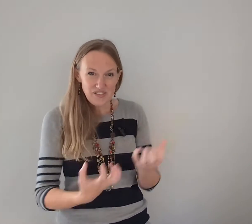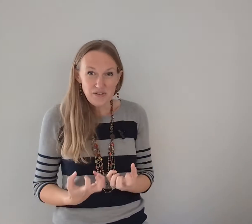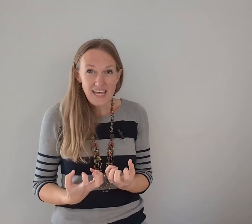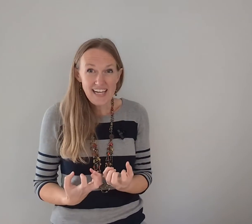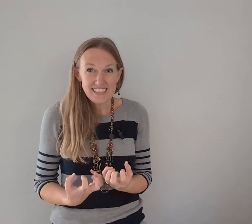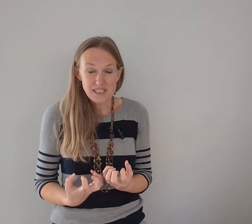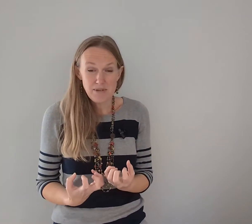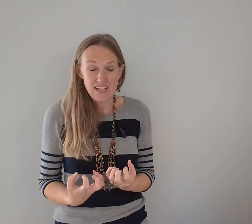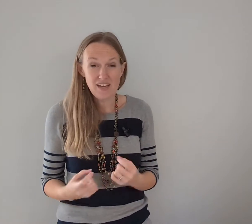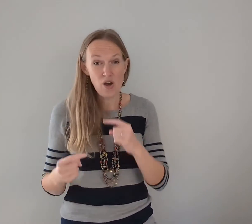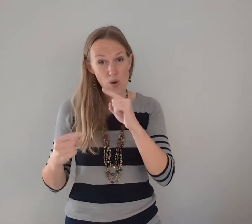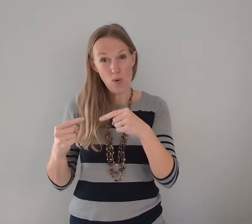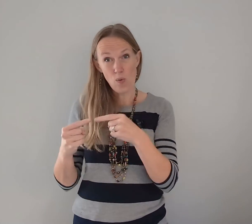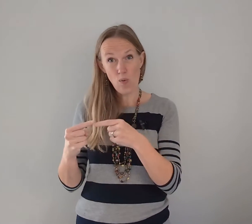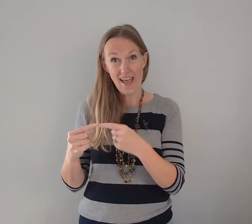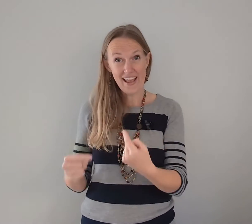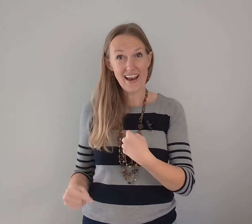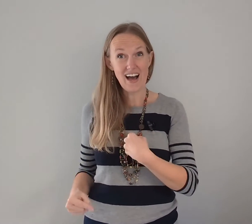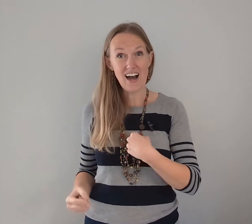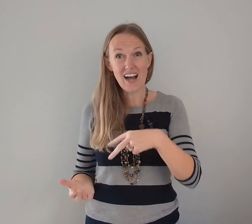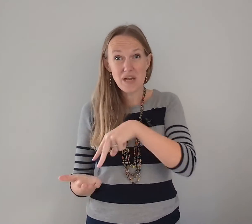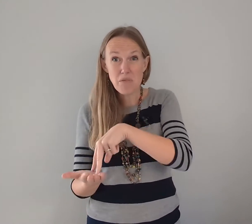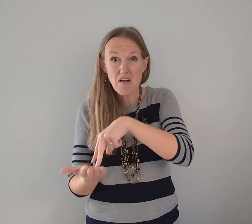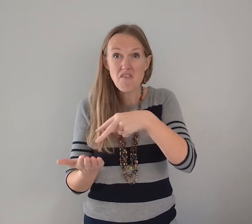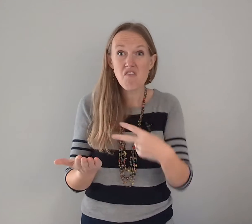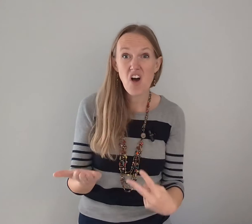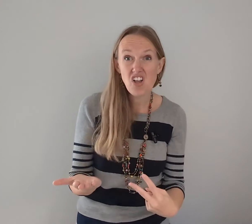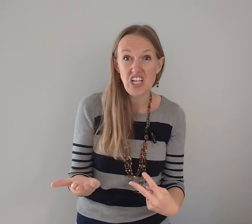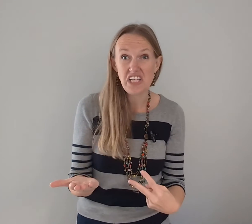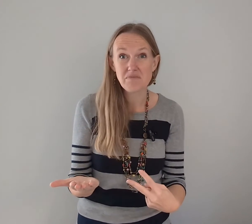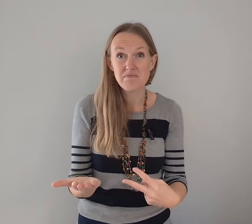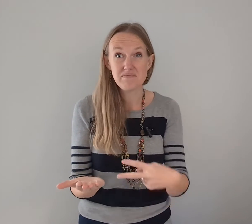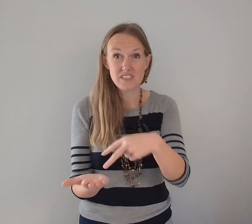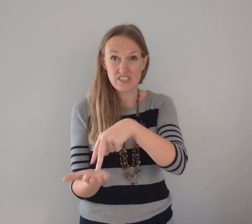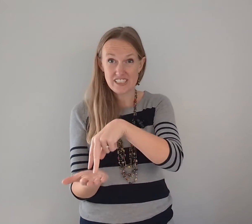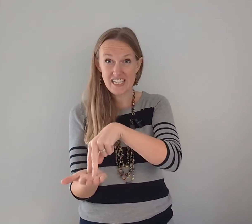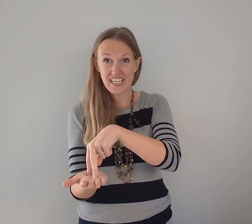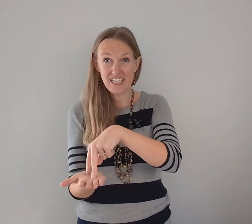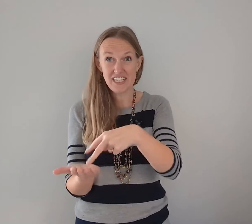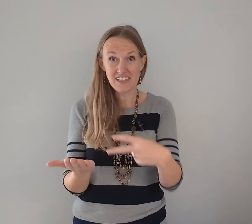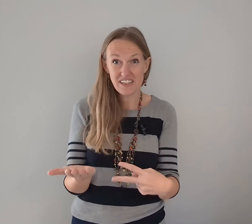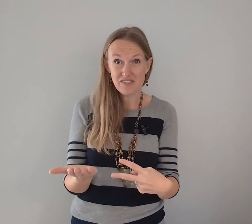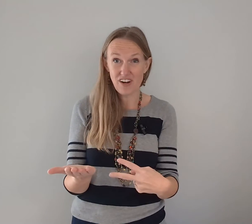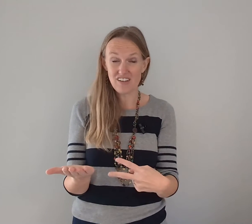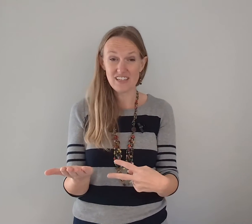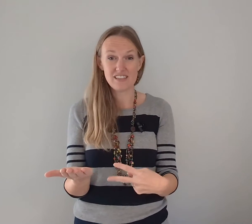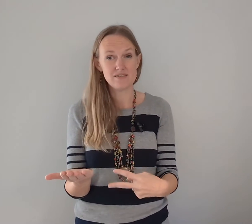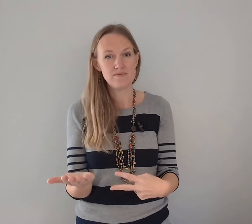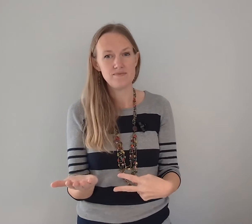you catch me when I'm falling. So you're standing and then you're falling.